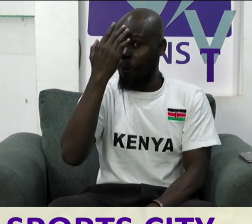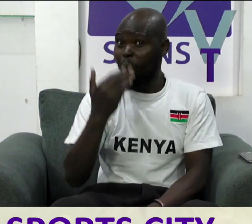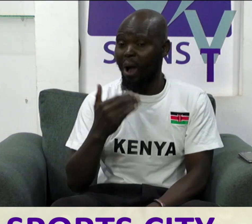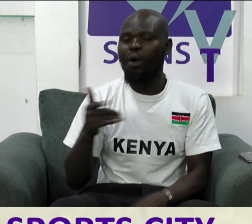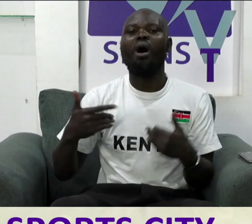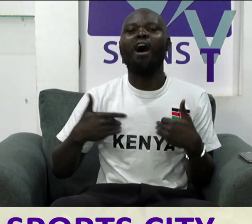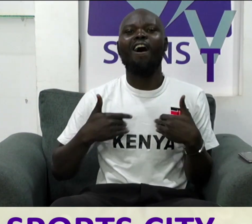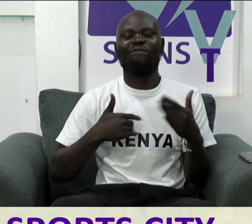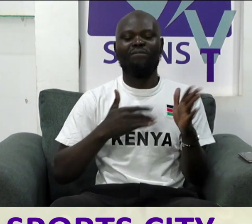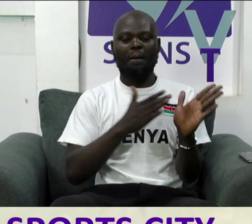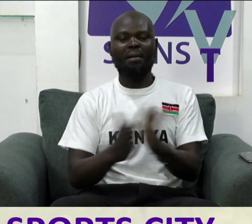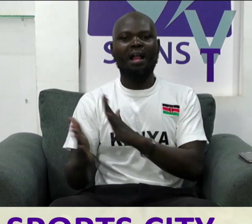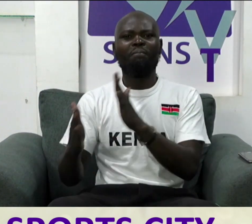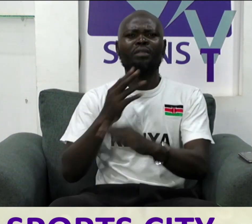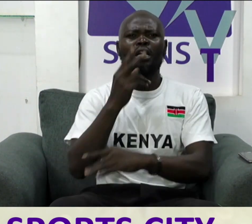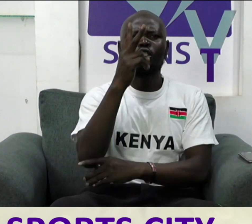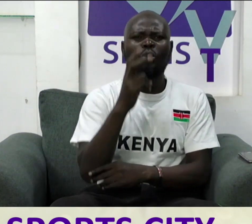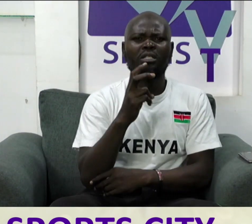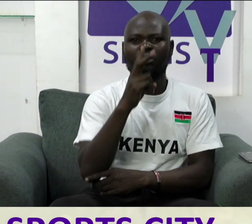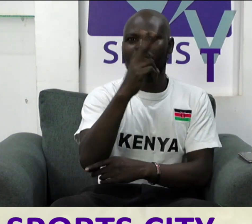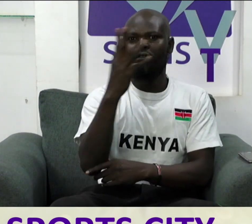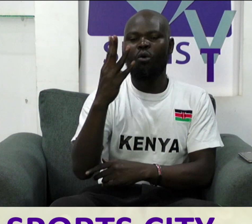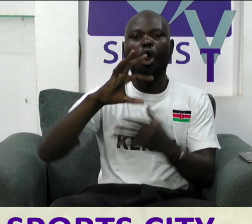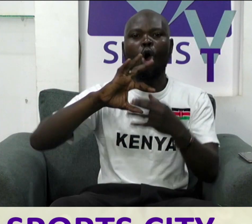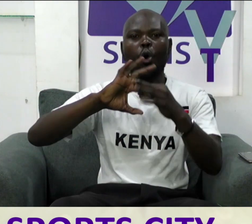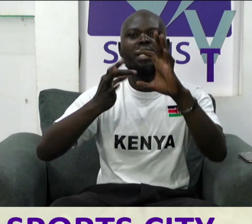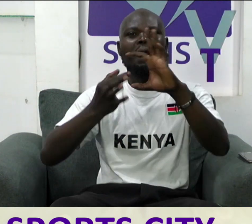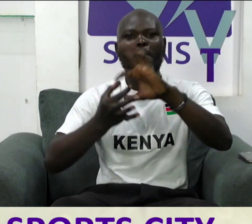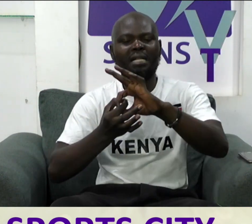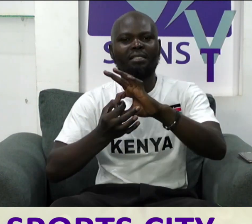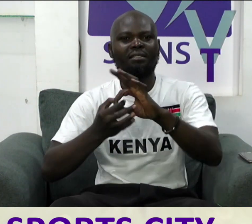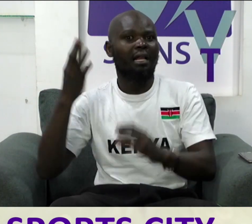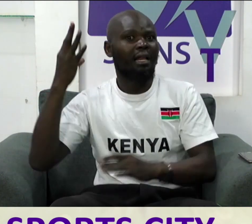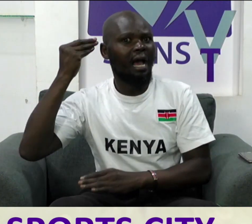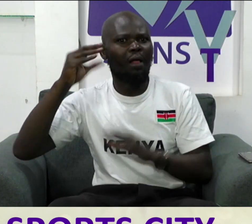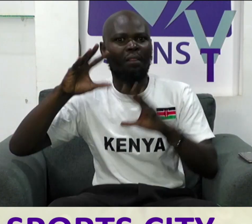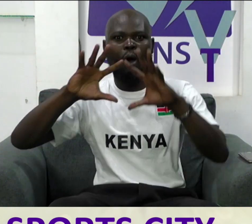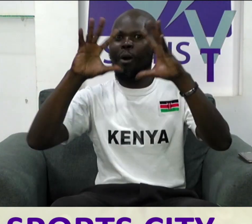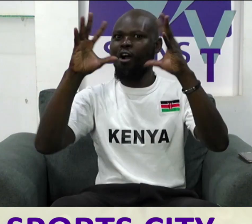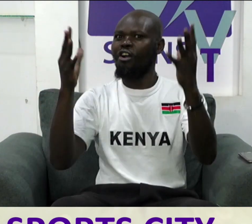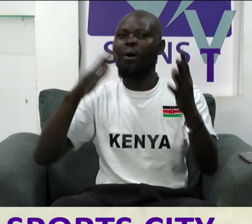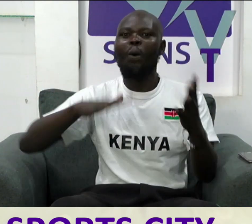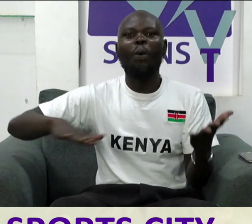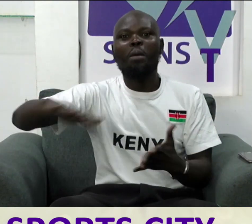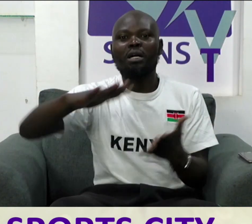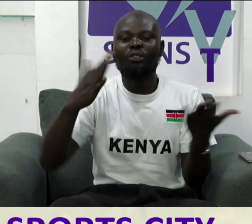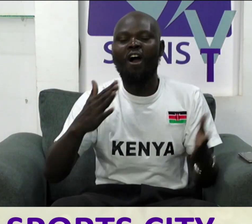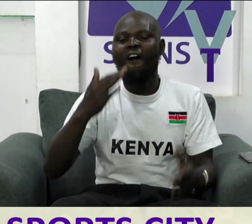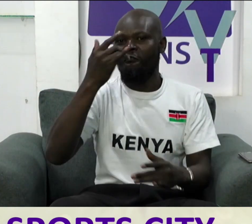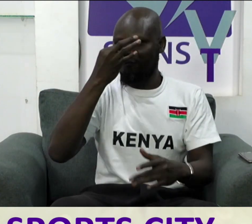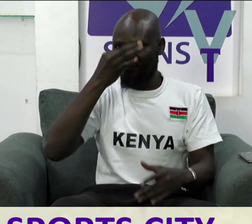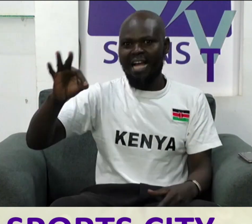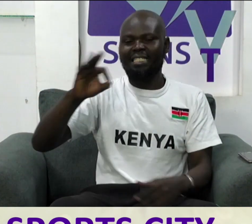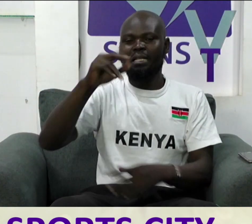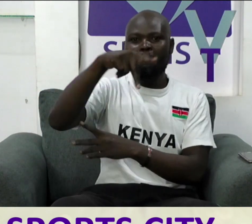Hellen Obiri is very much powerful, and maybe we are planning in the year 2024 in the